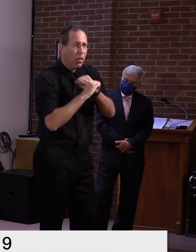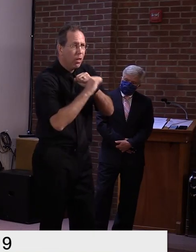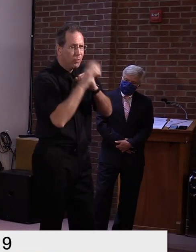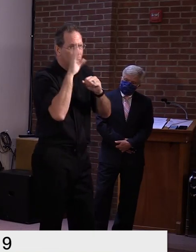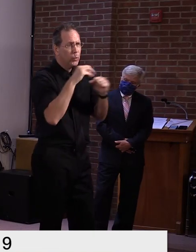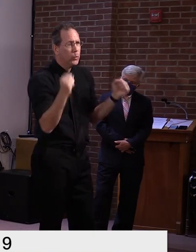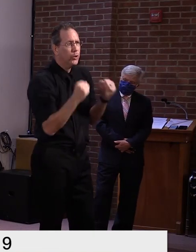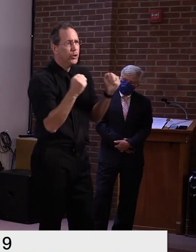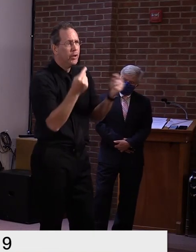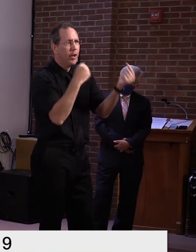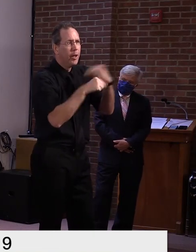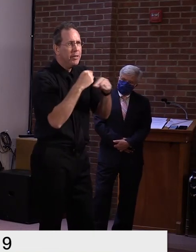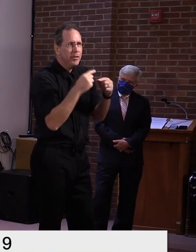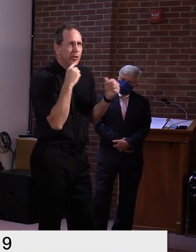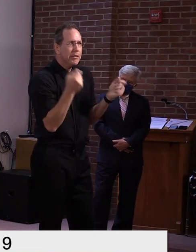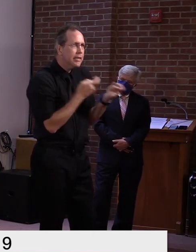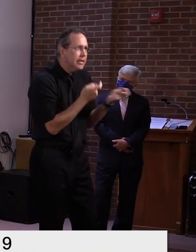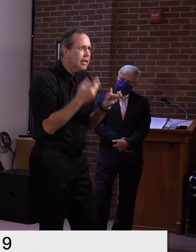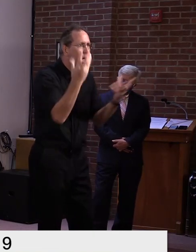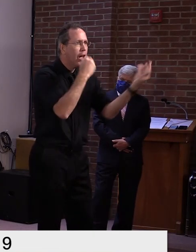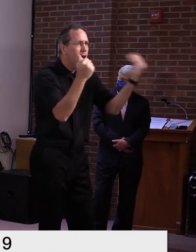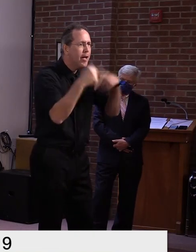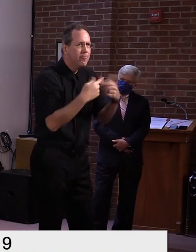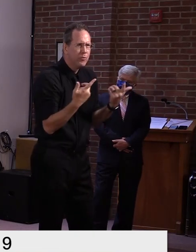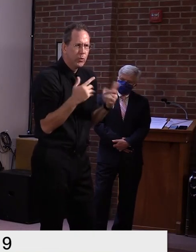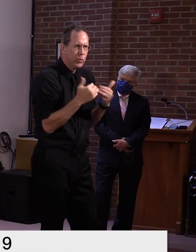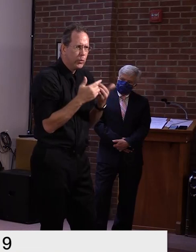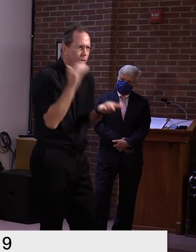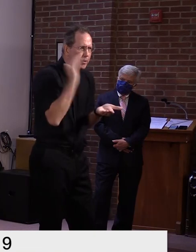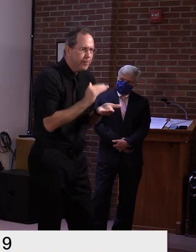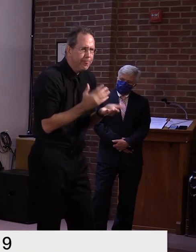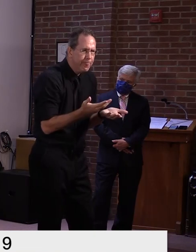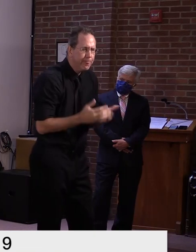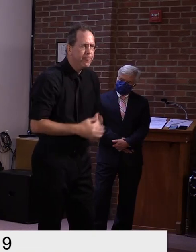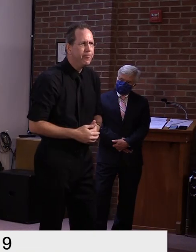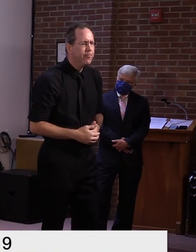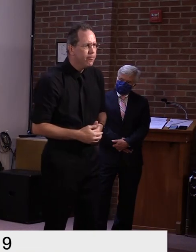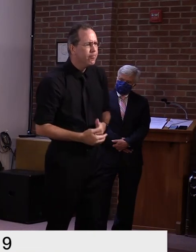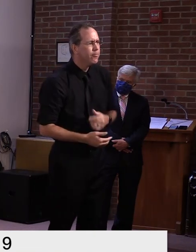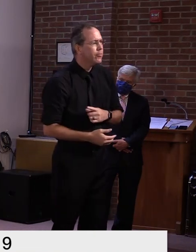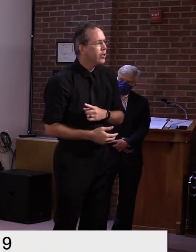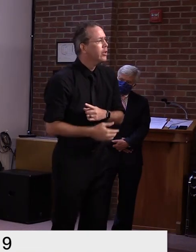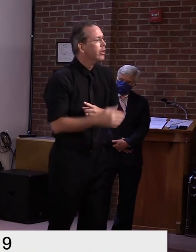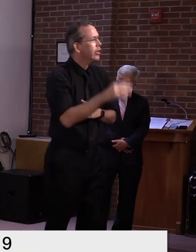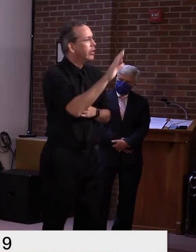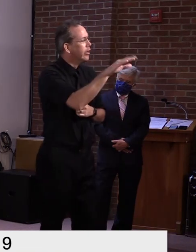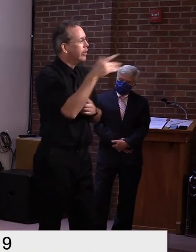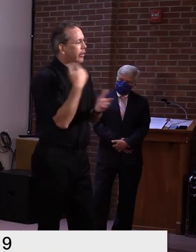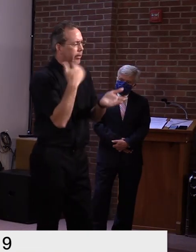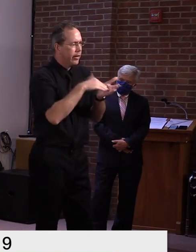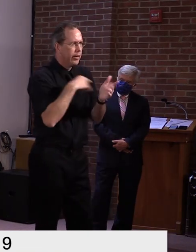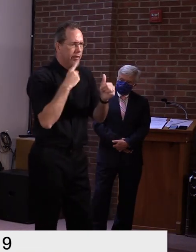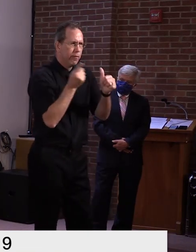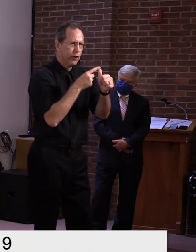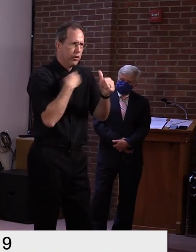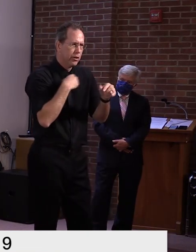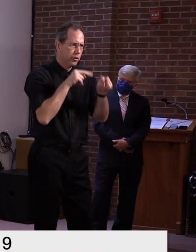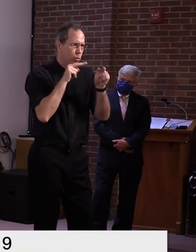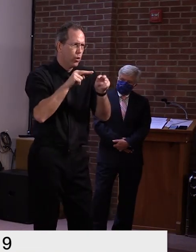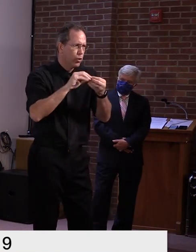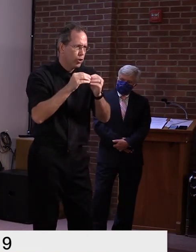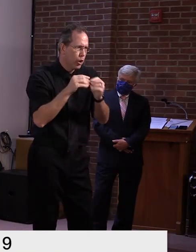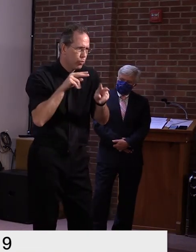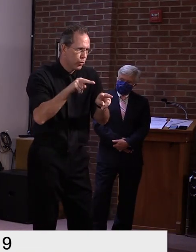because we know that businesses, particularly in the lodging, hospitality sector, are struggling, in particular, probably struggling more than any